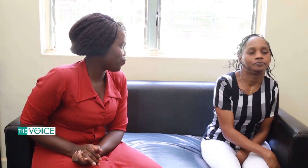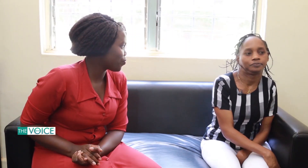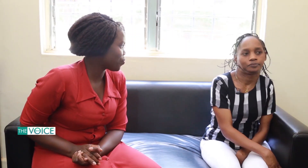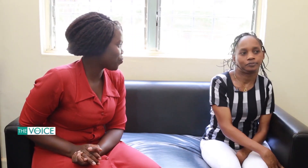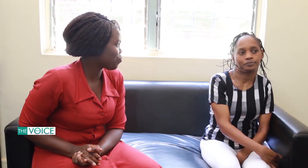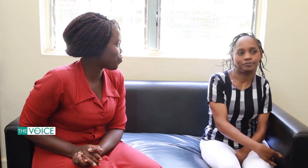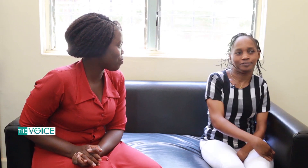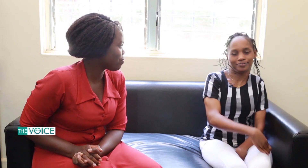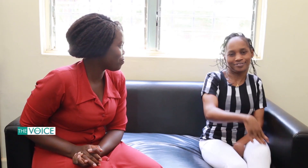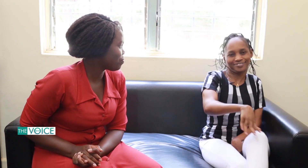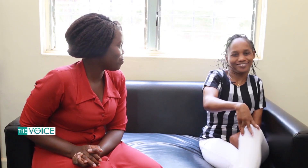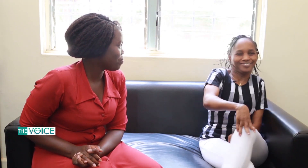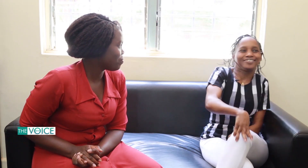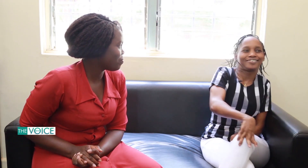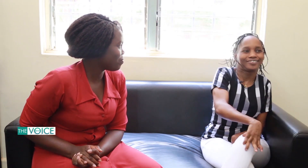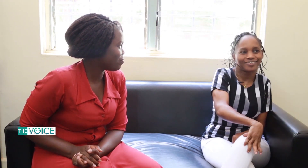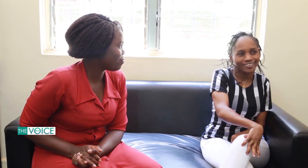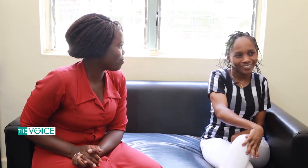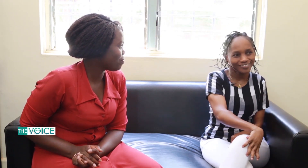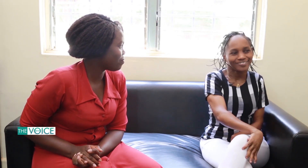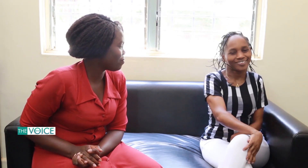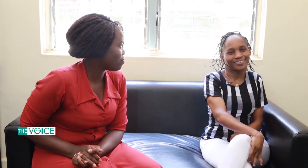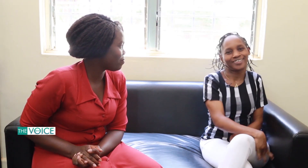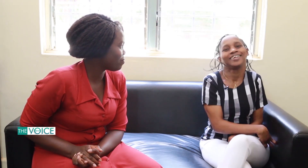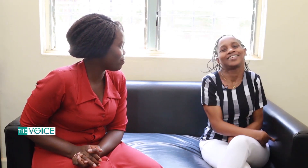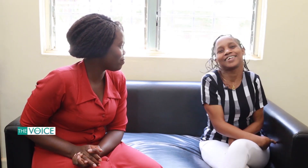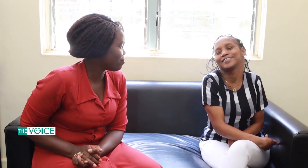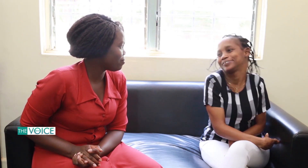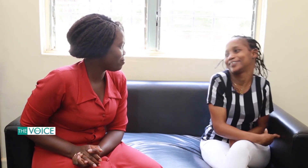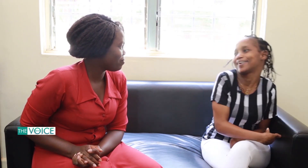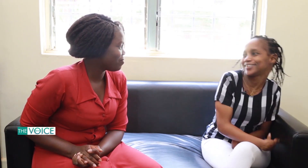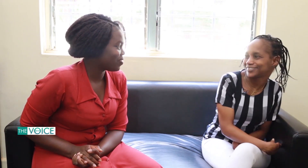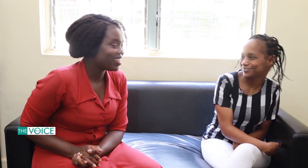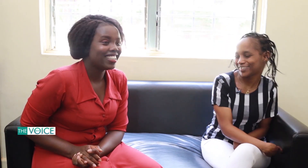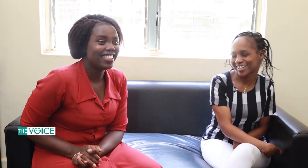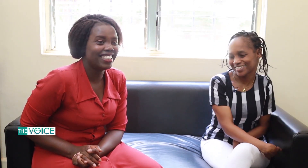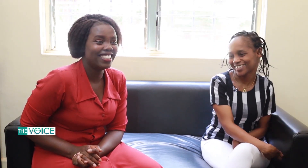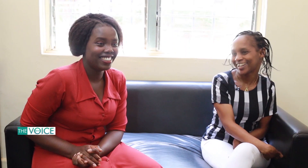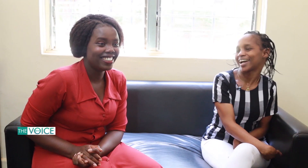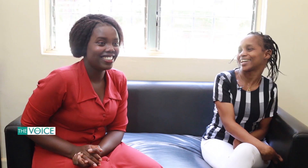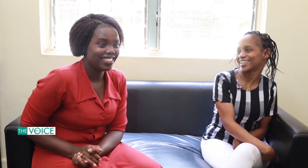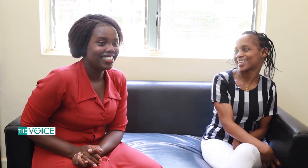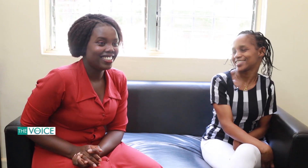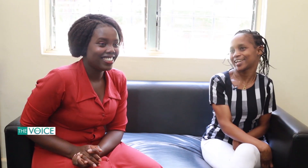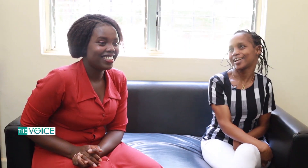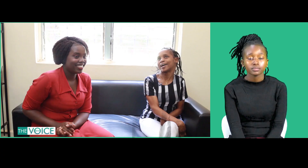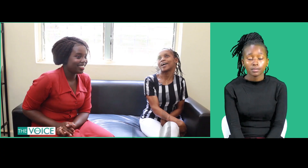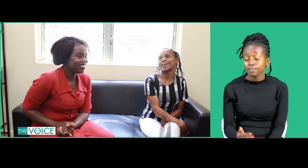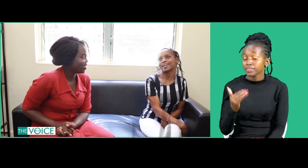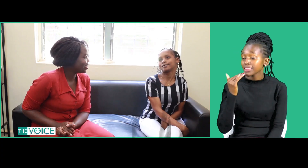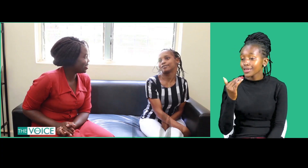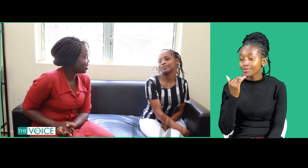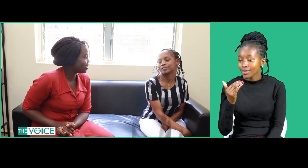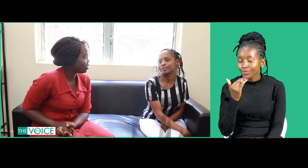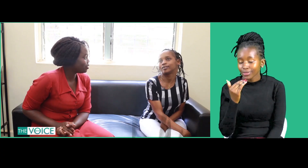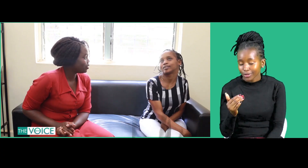And what do you do when you advocate for people with disabilities? Thank you for your question, Fidelis. Again, I say,